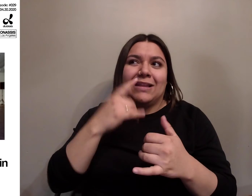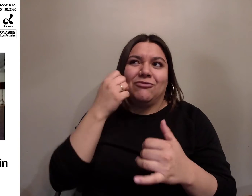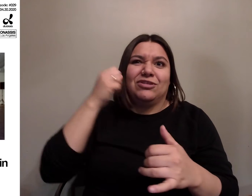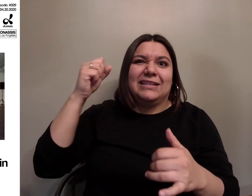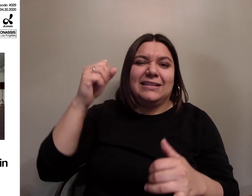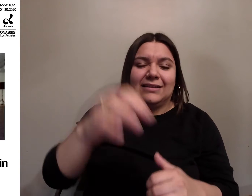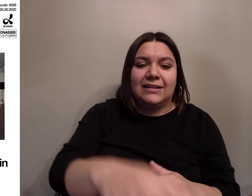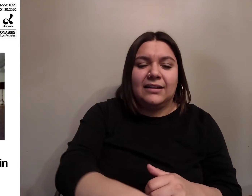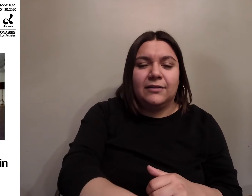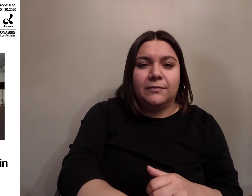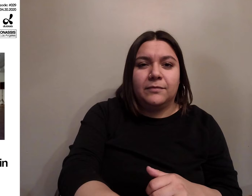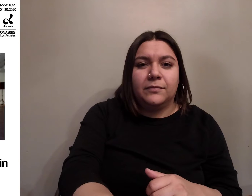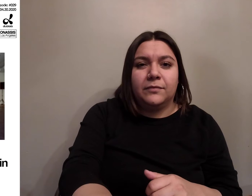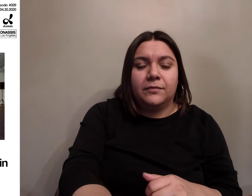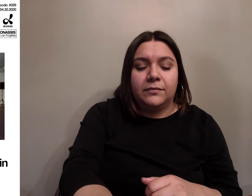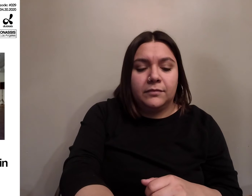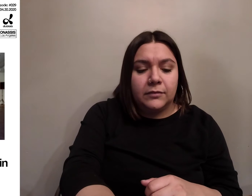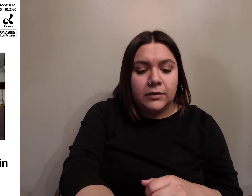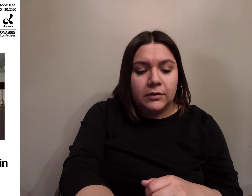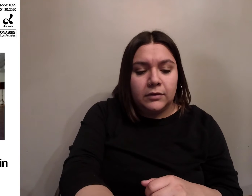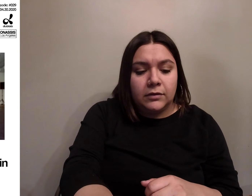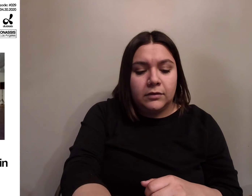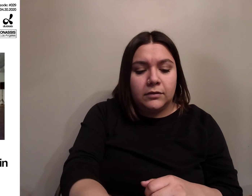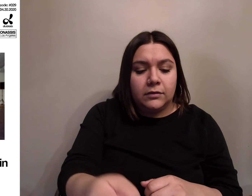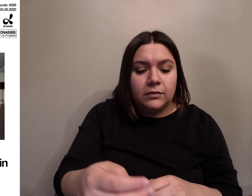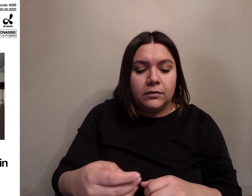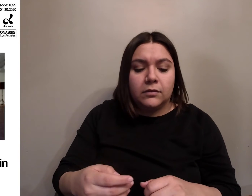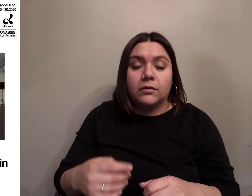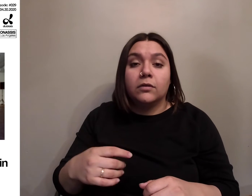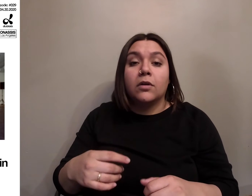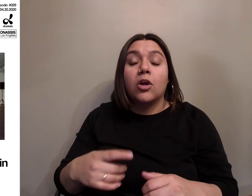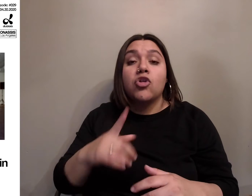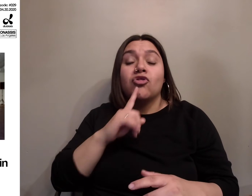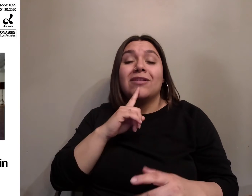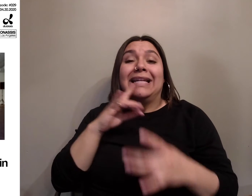meeting and gathering and being and sharing space,